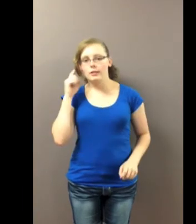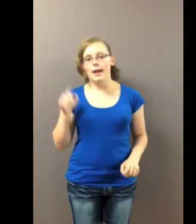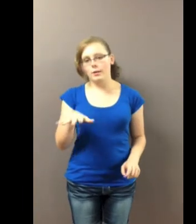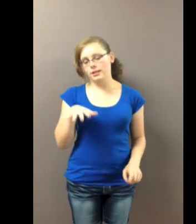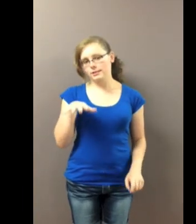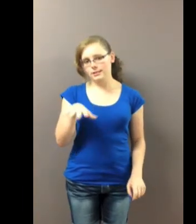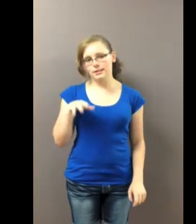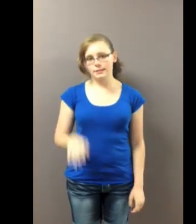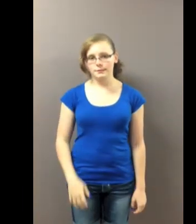loudest.